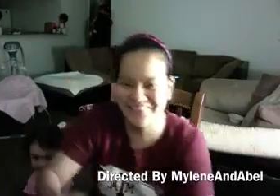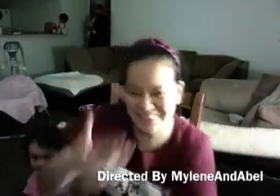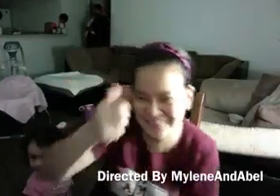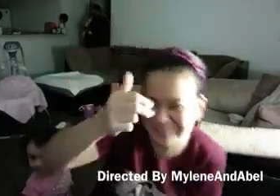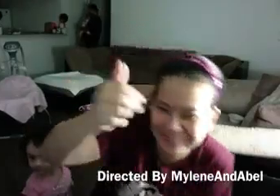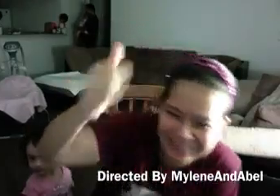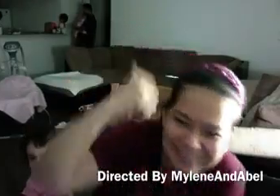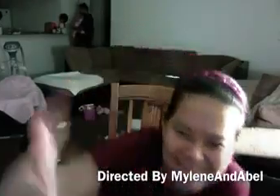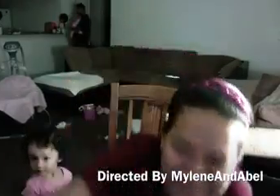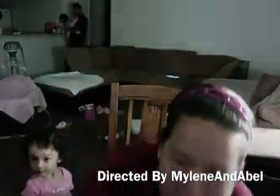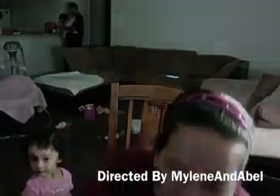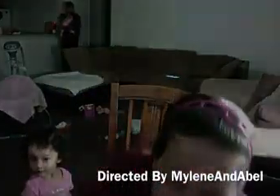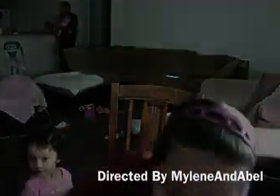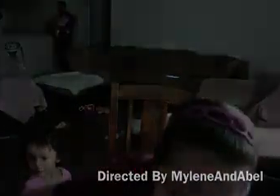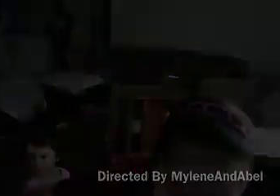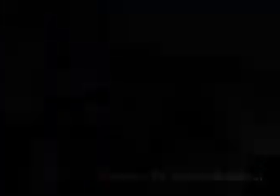liquid, oh, um, um, um,